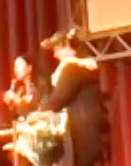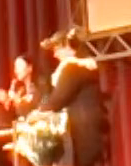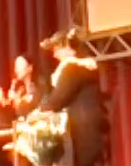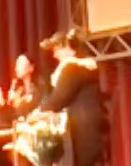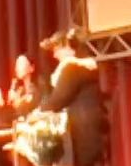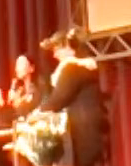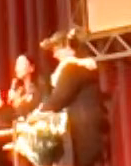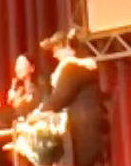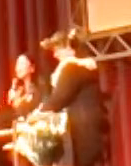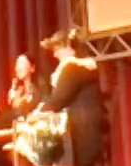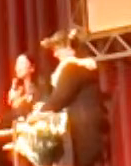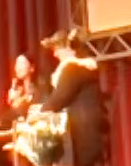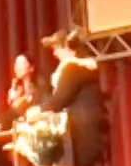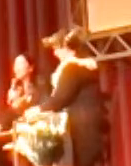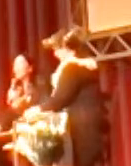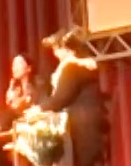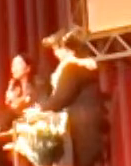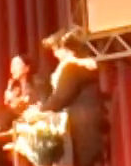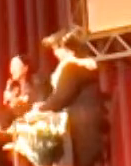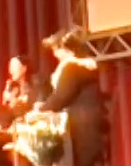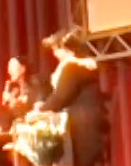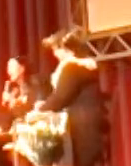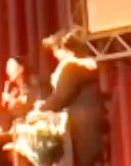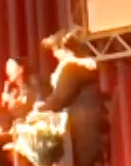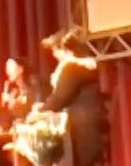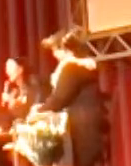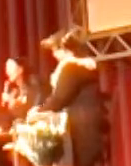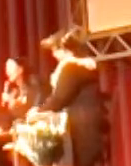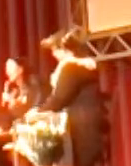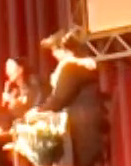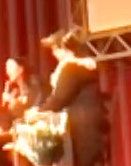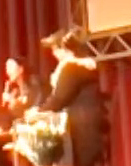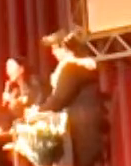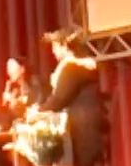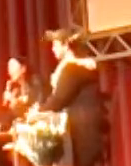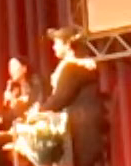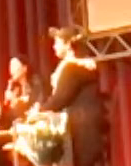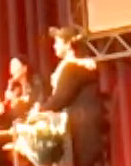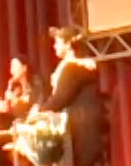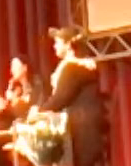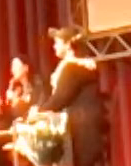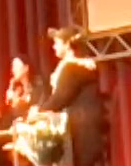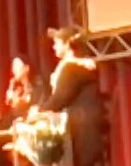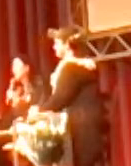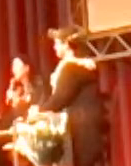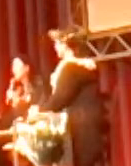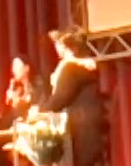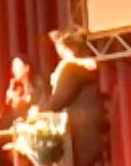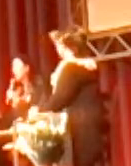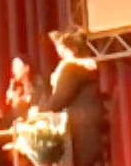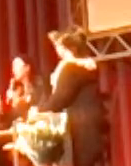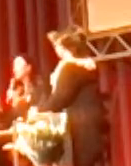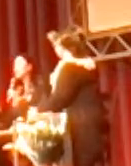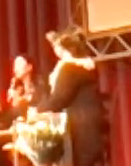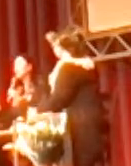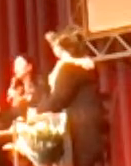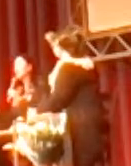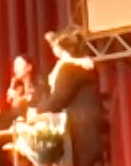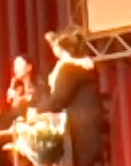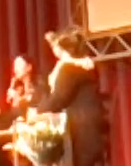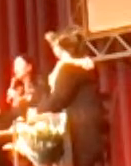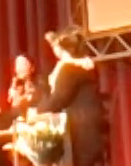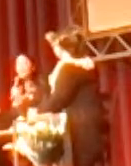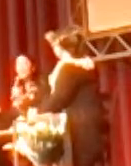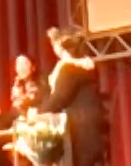decolonizing and supporting re-indigenization as well. And since then, we've continued to do our best to